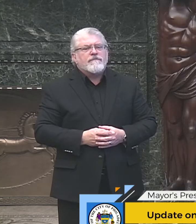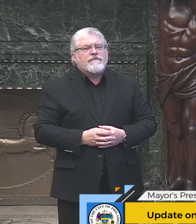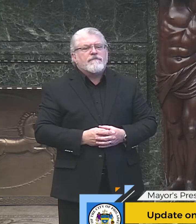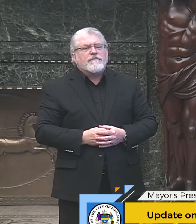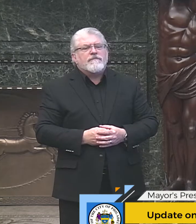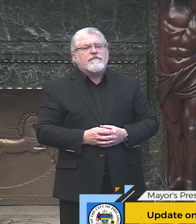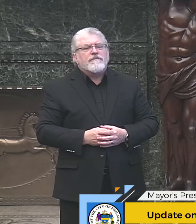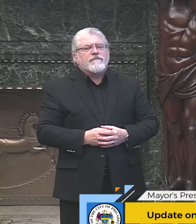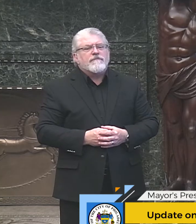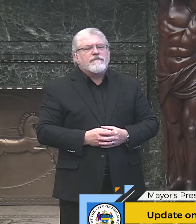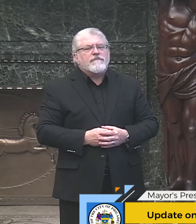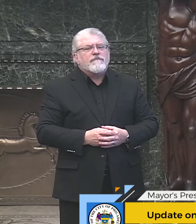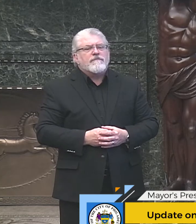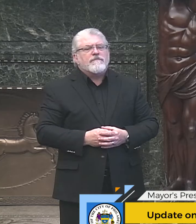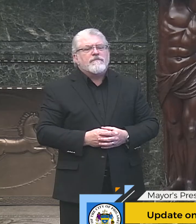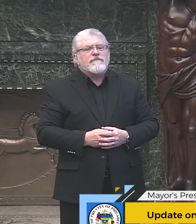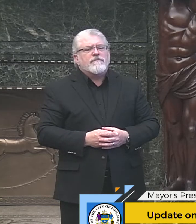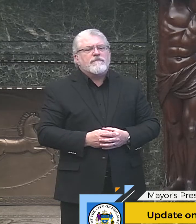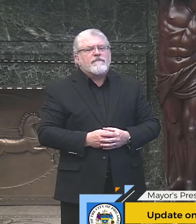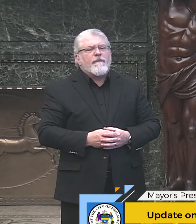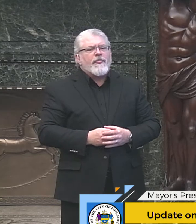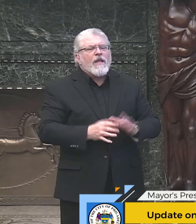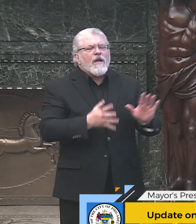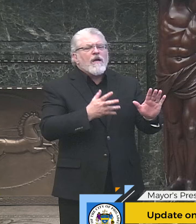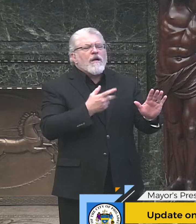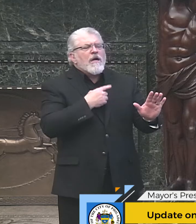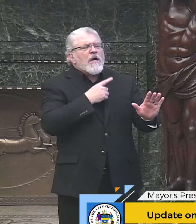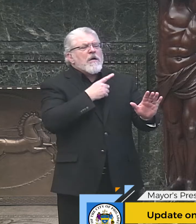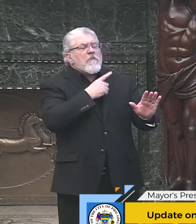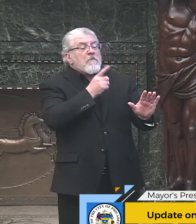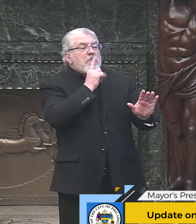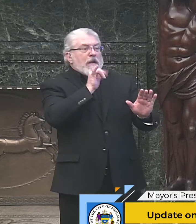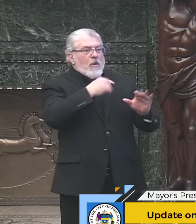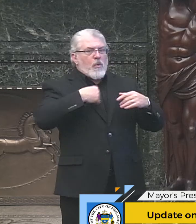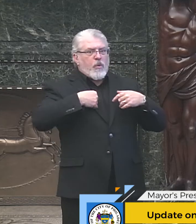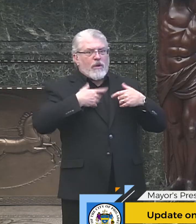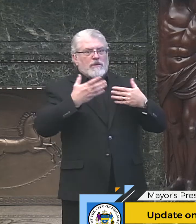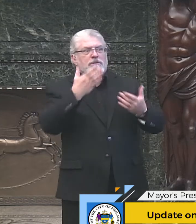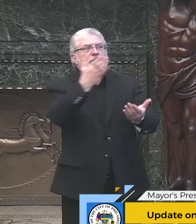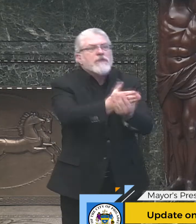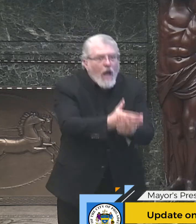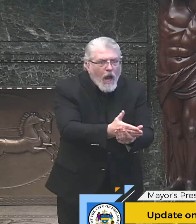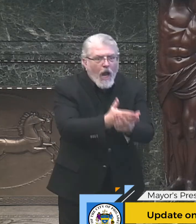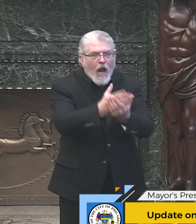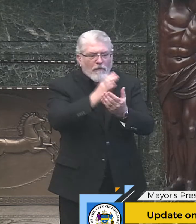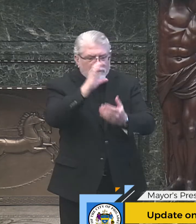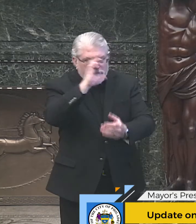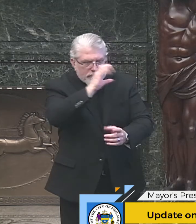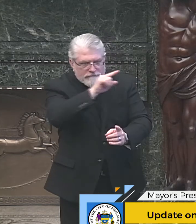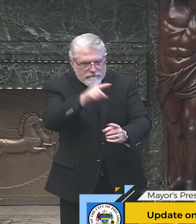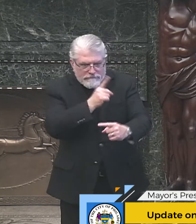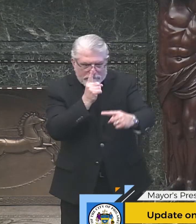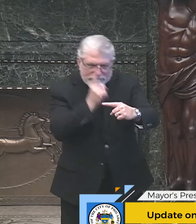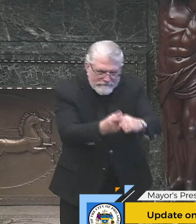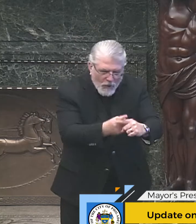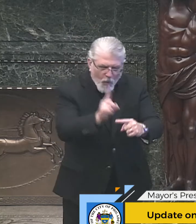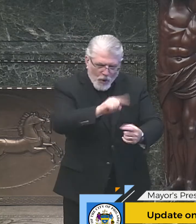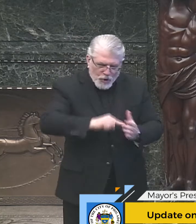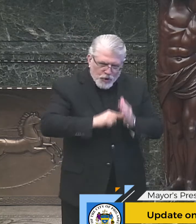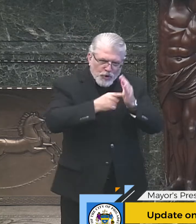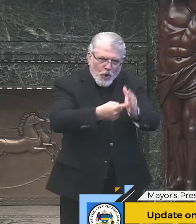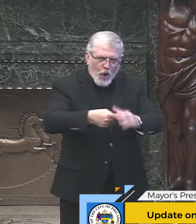say giving up, but taking the focus on identifying where it's spreading and now just containing or dealing with it